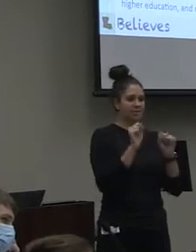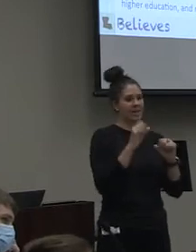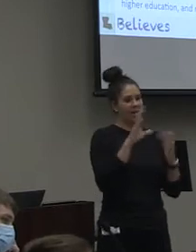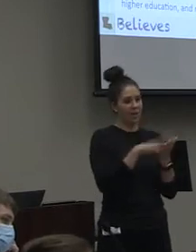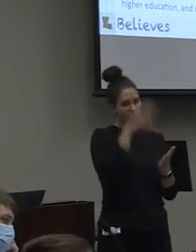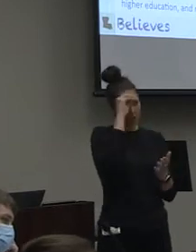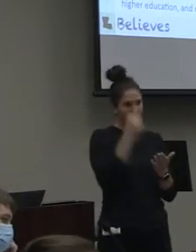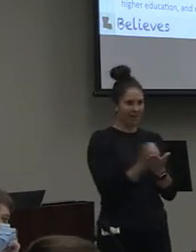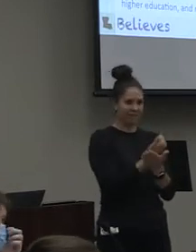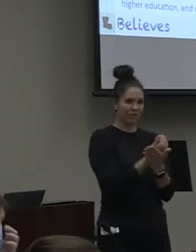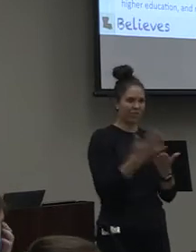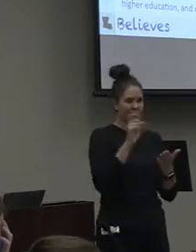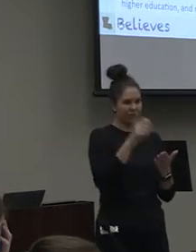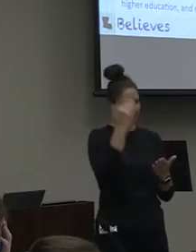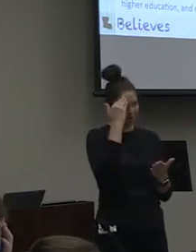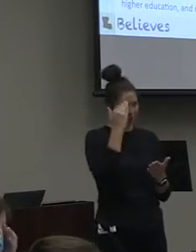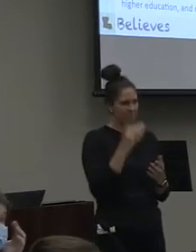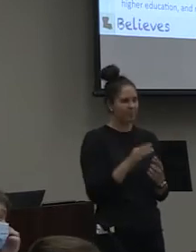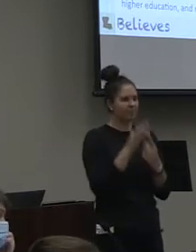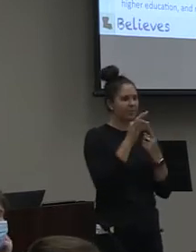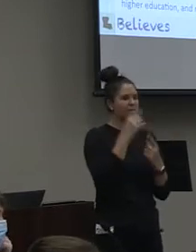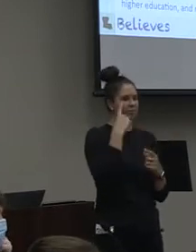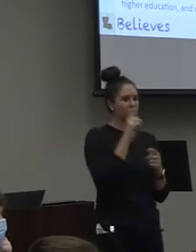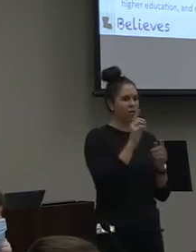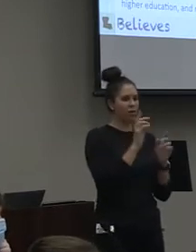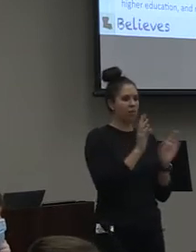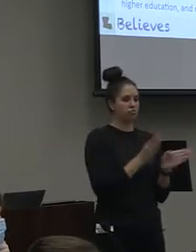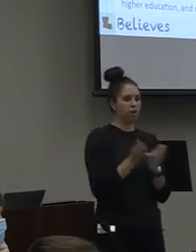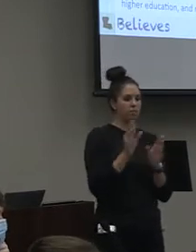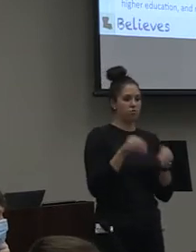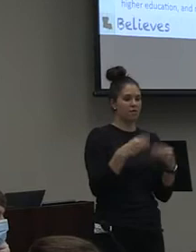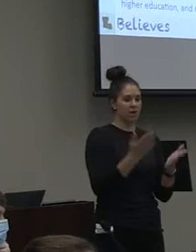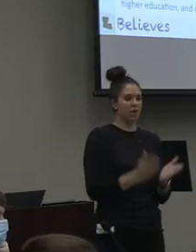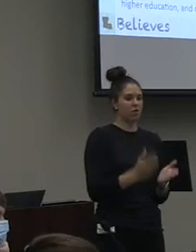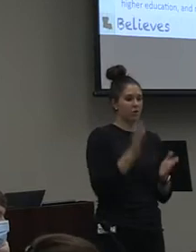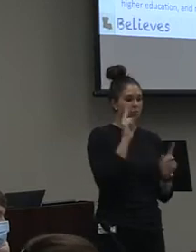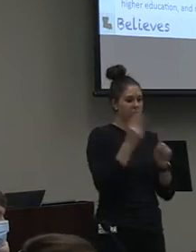know, right? Right. And so especially from a prep provider's perspective,